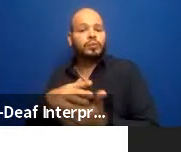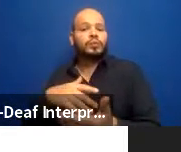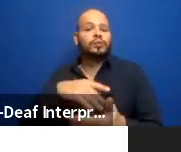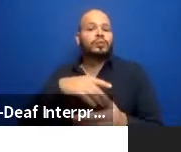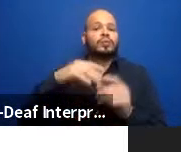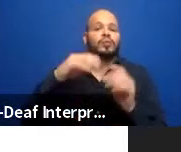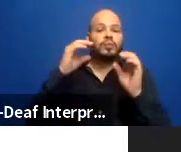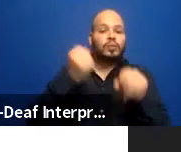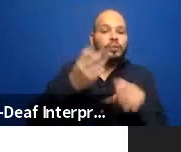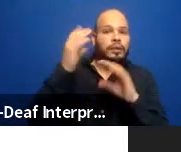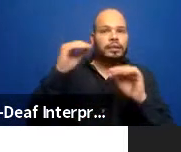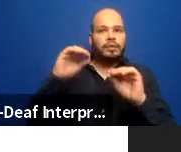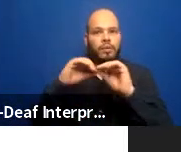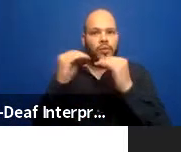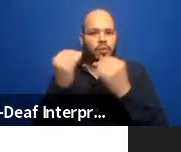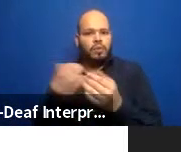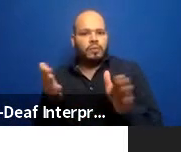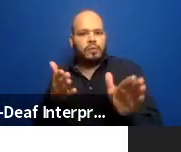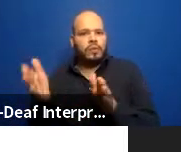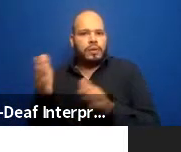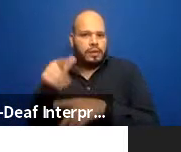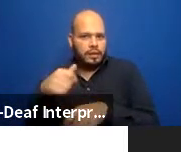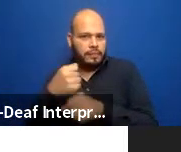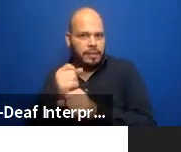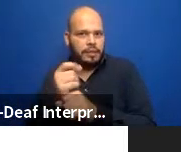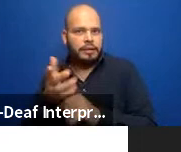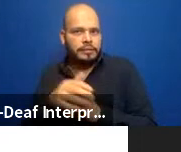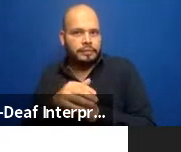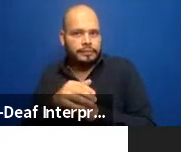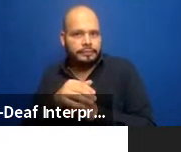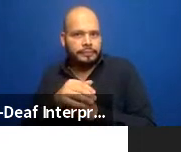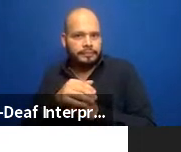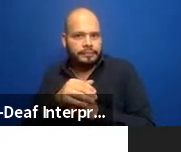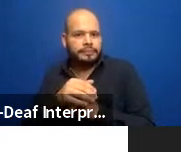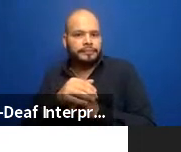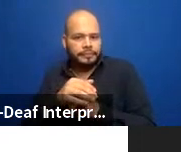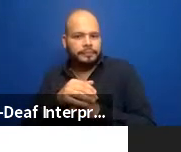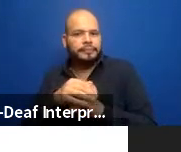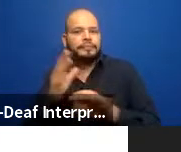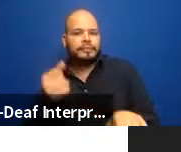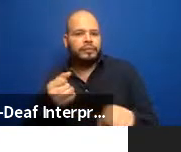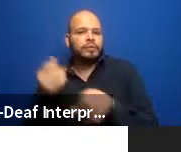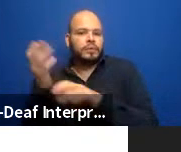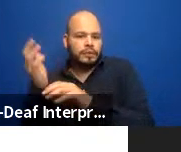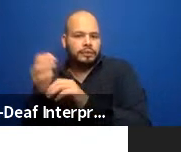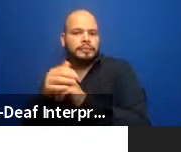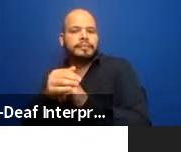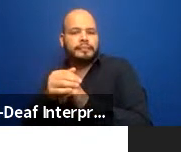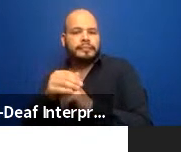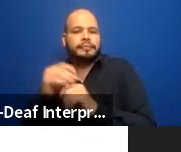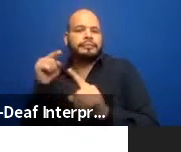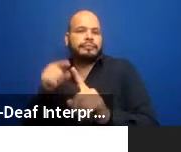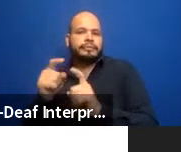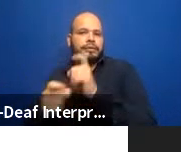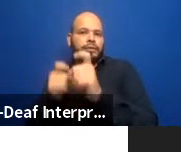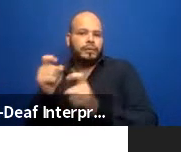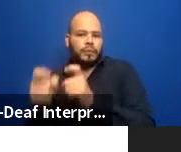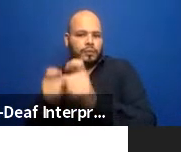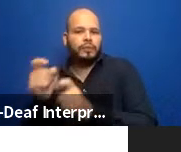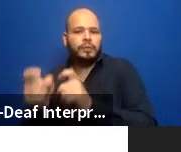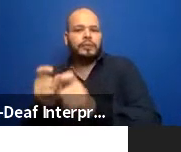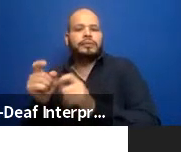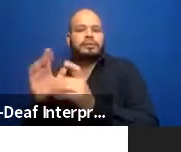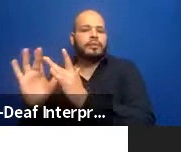to Education for Liberation Network or to Critical Resistance. Your donations help this work, help make this